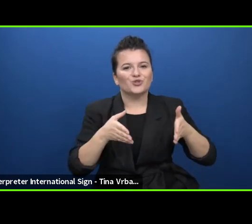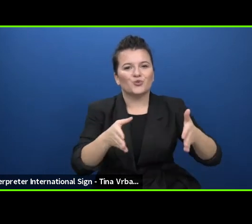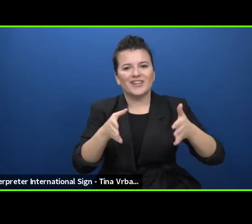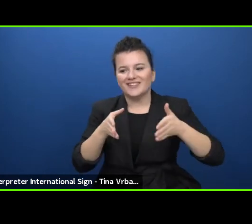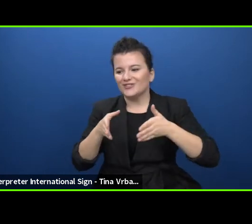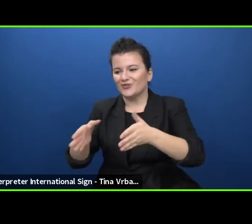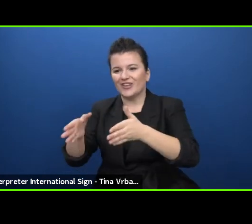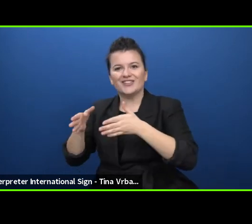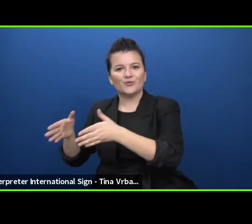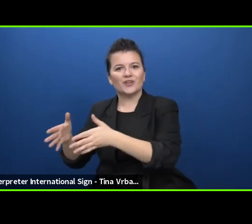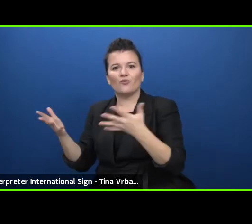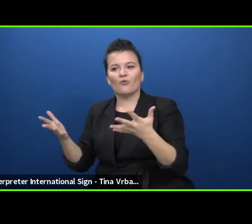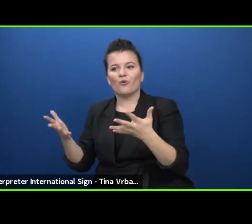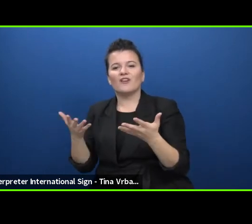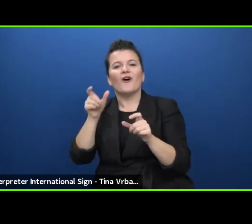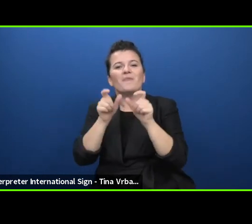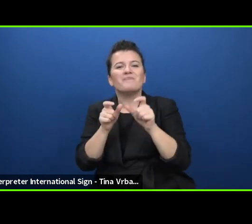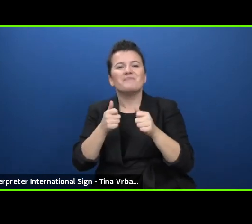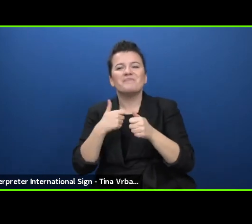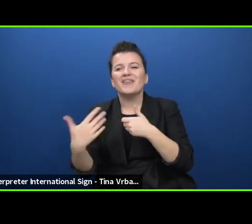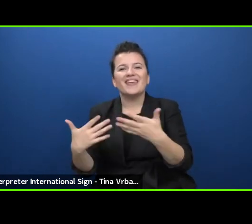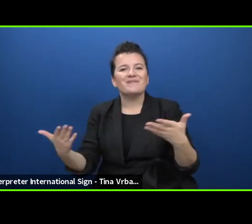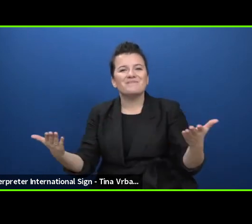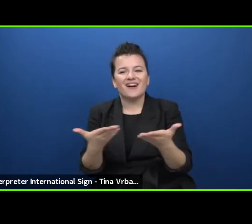To the laughter. To the solidarity.